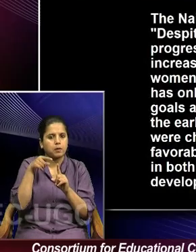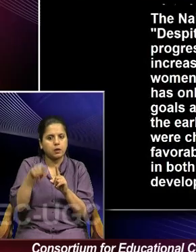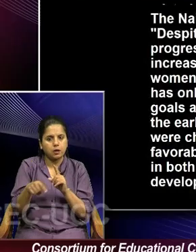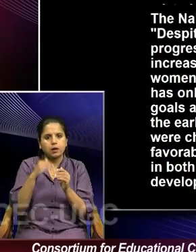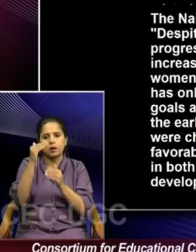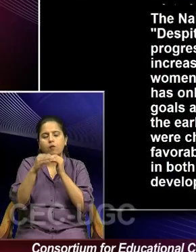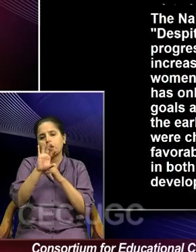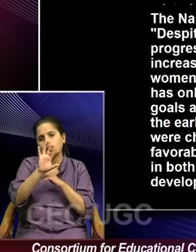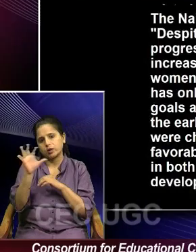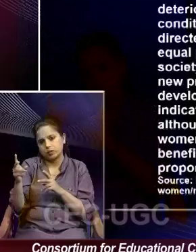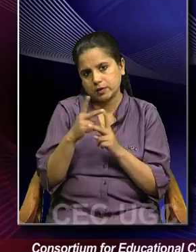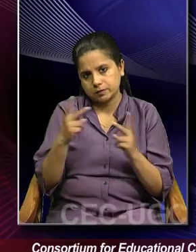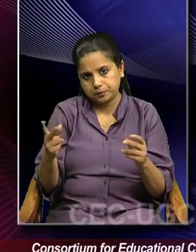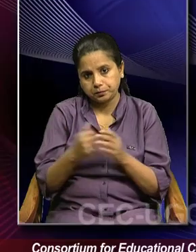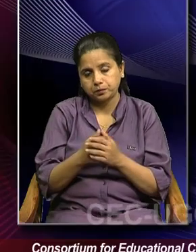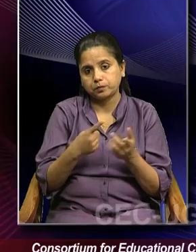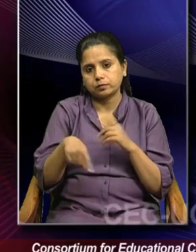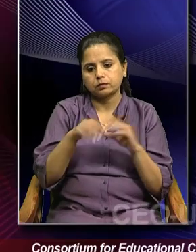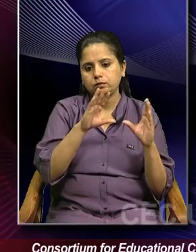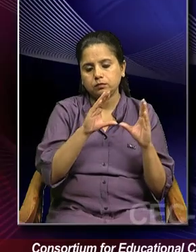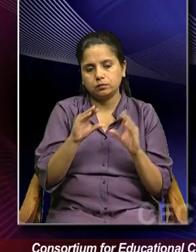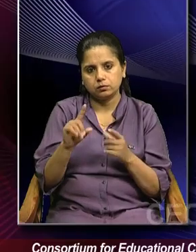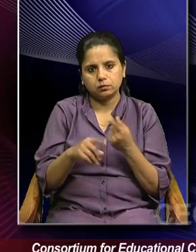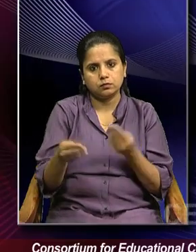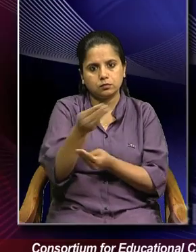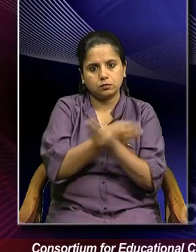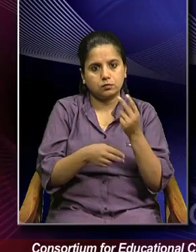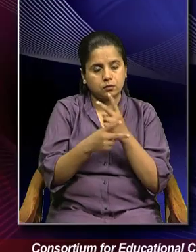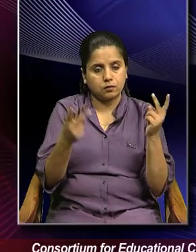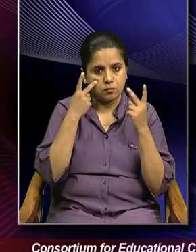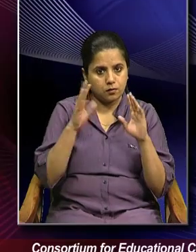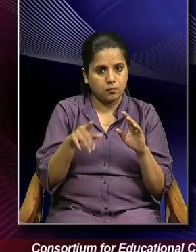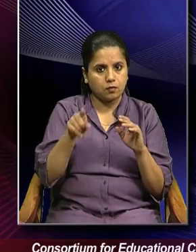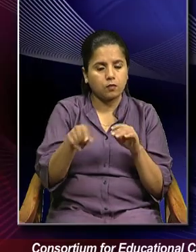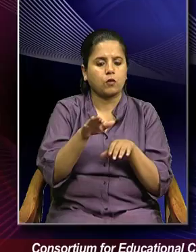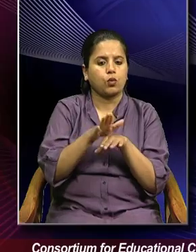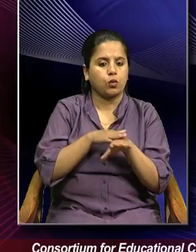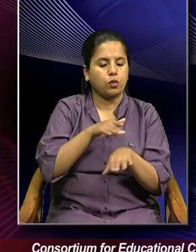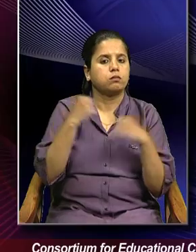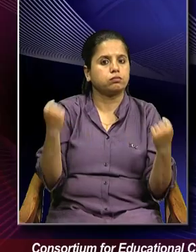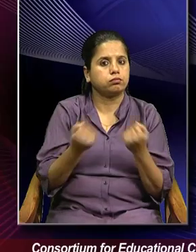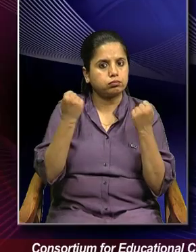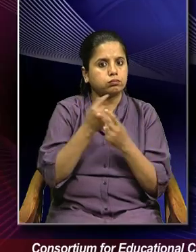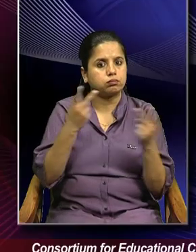developing countries. Deteriorating economic conditions that have slowed efforts